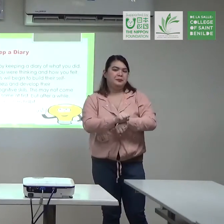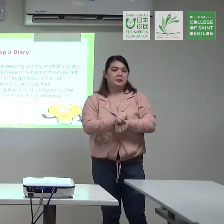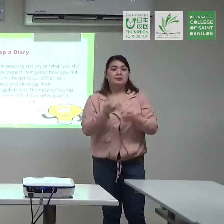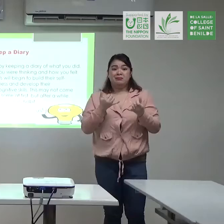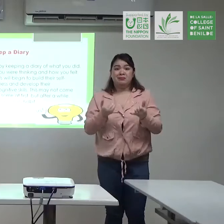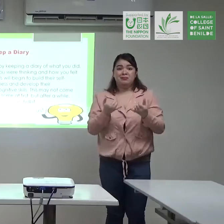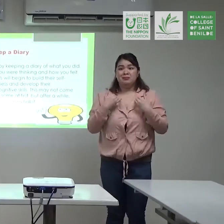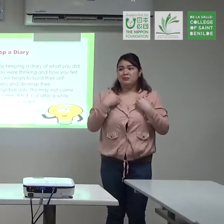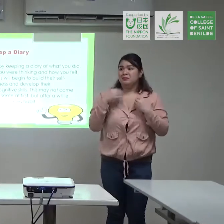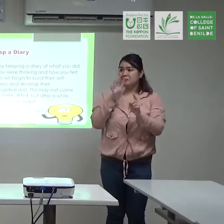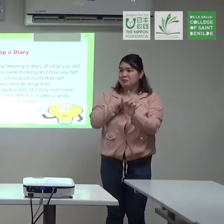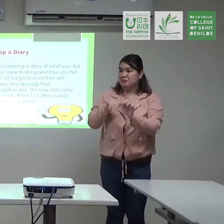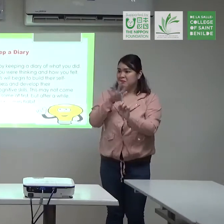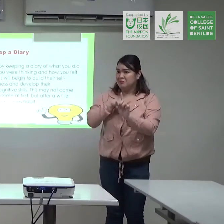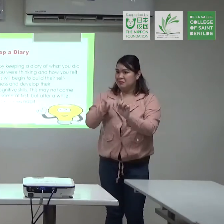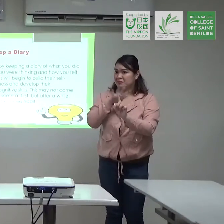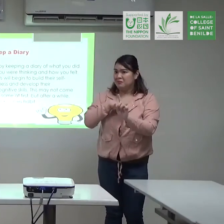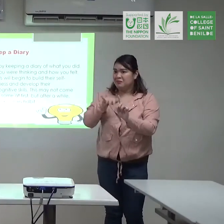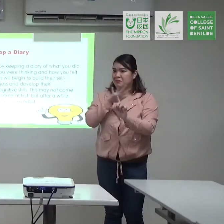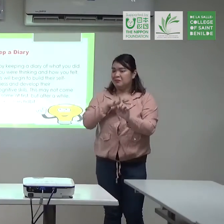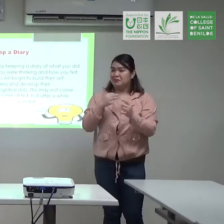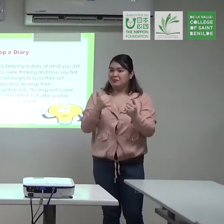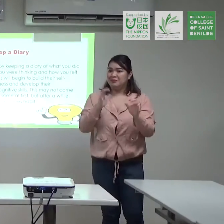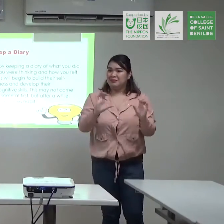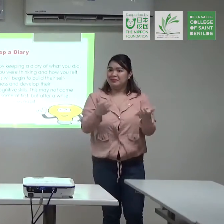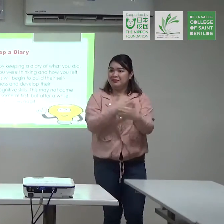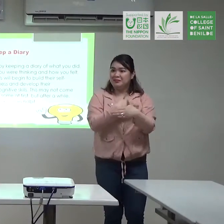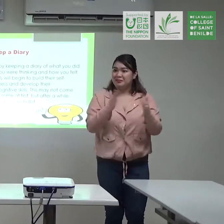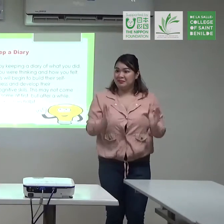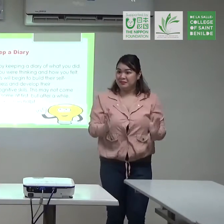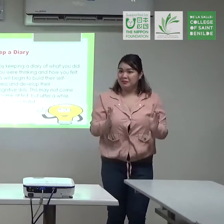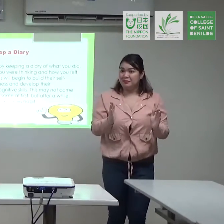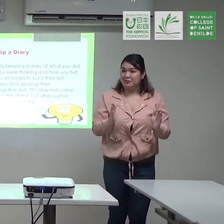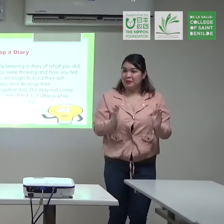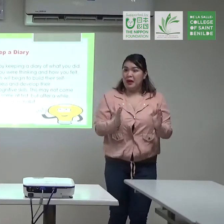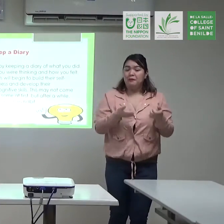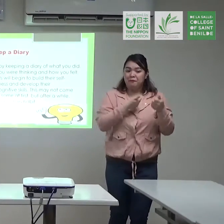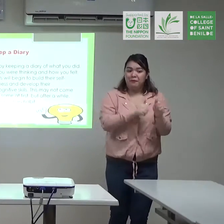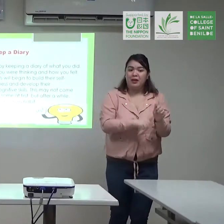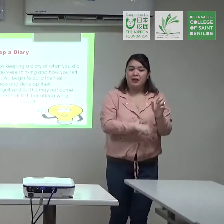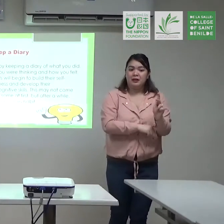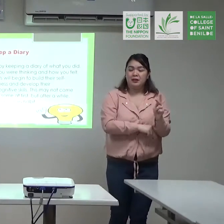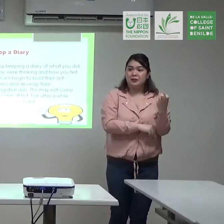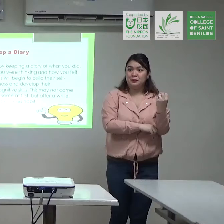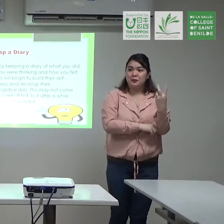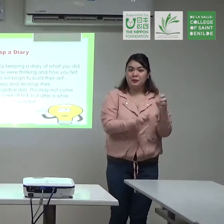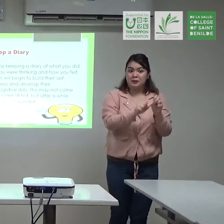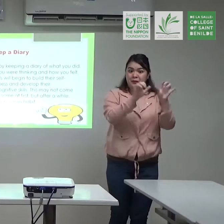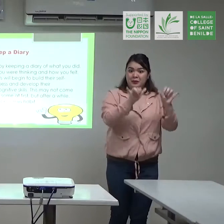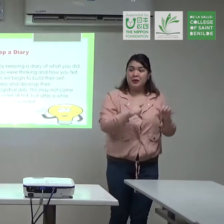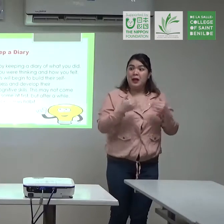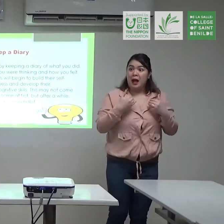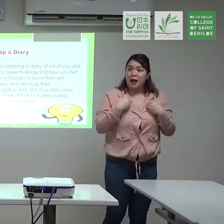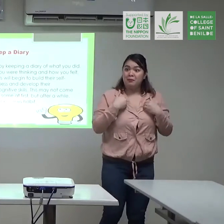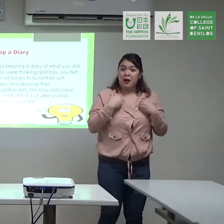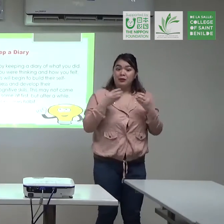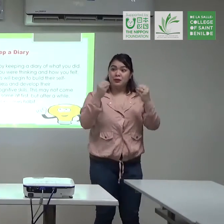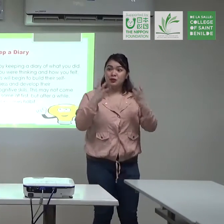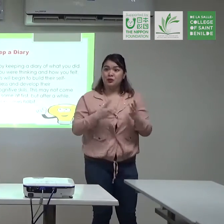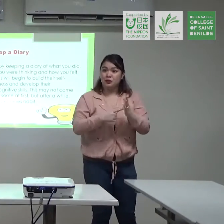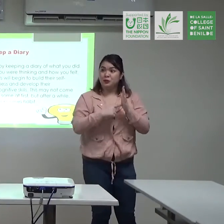notice in our modern classroom under the KPM, teachers, administrators are